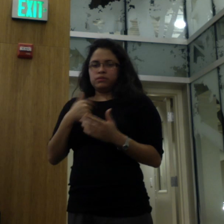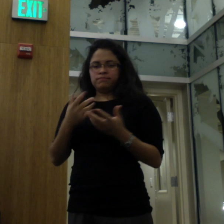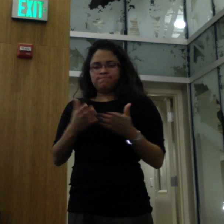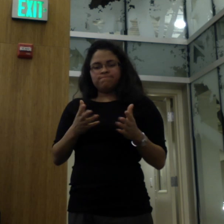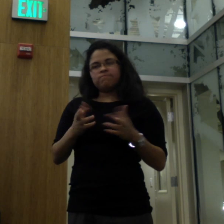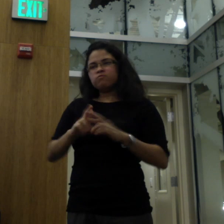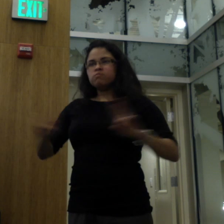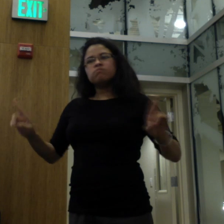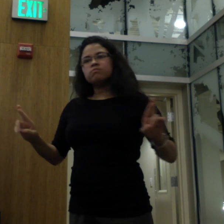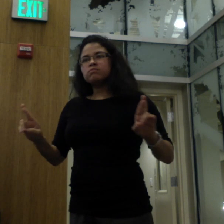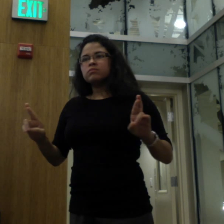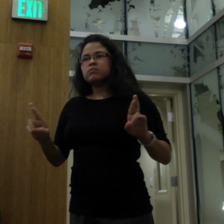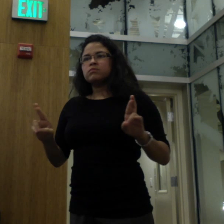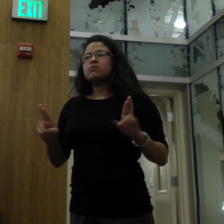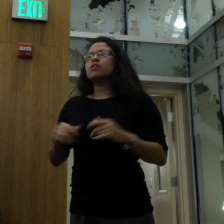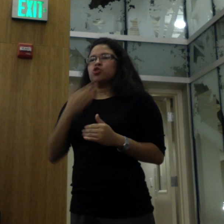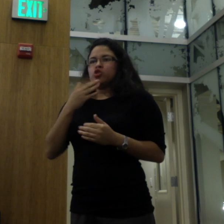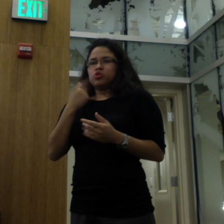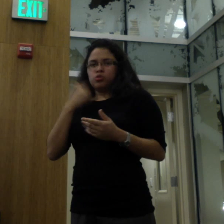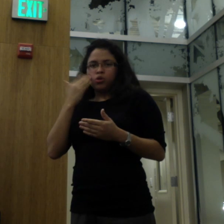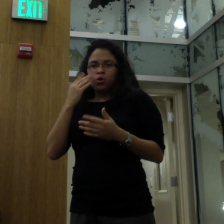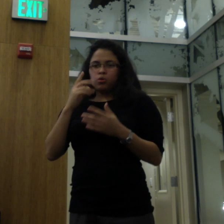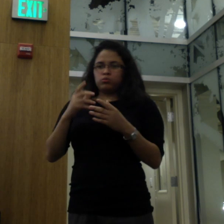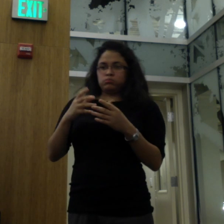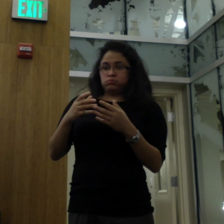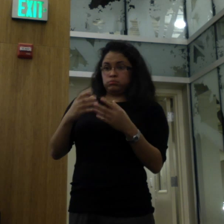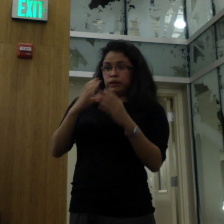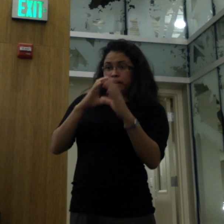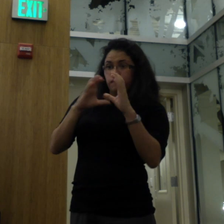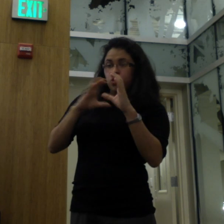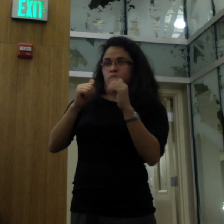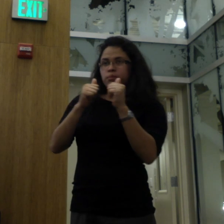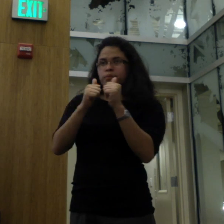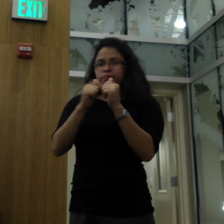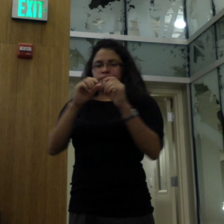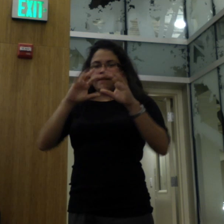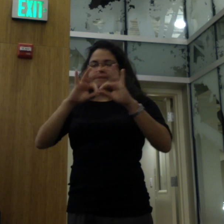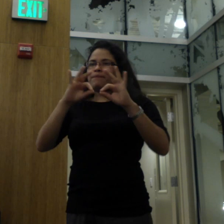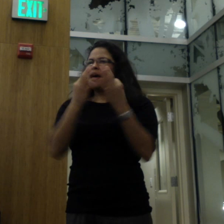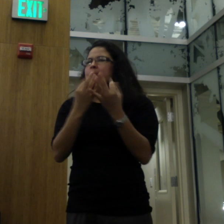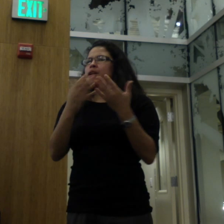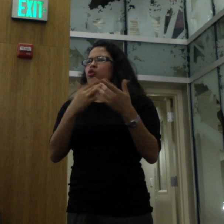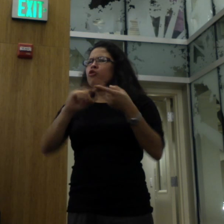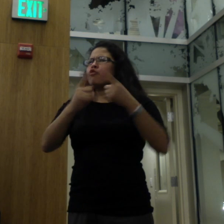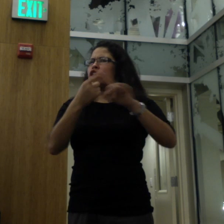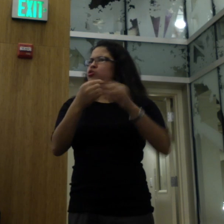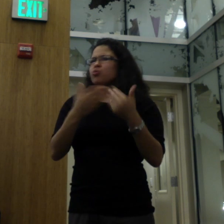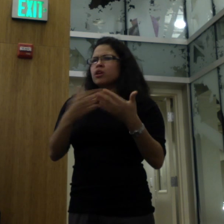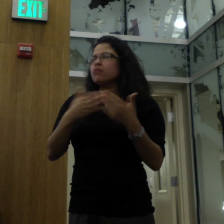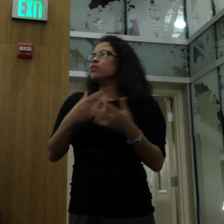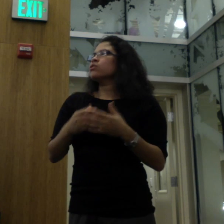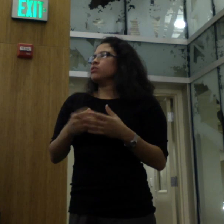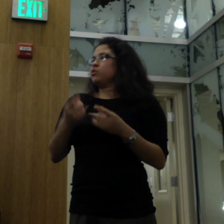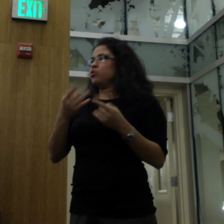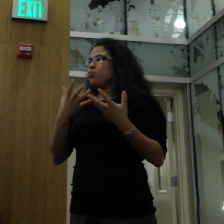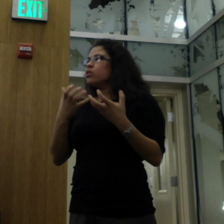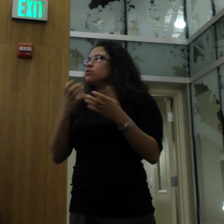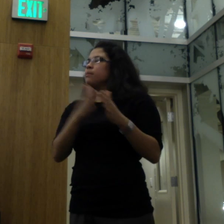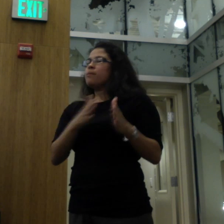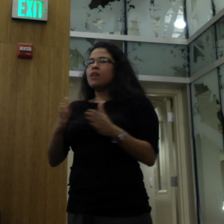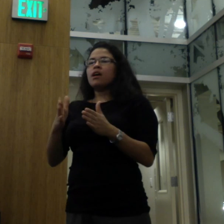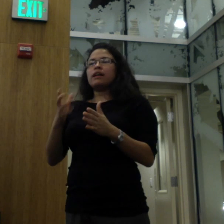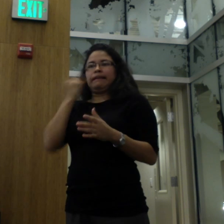else. Have that rendezvous point, know who's going there, wait for everybody, have a contingency plan if you're meeting